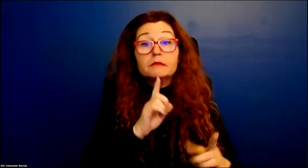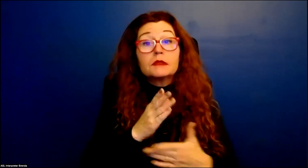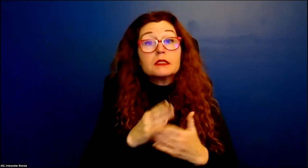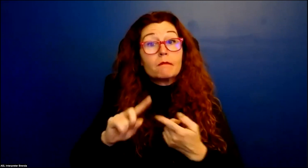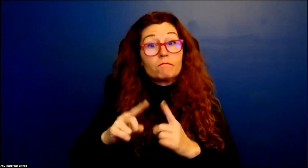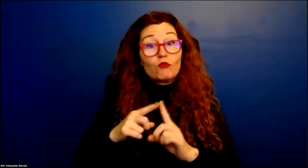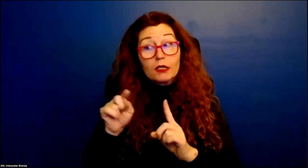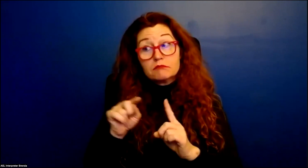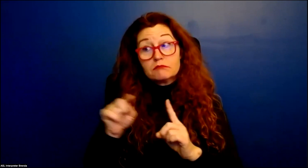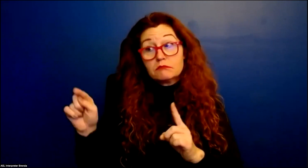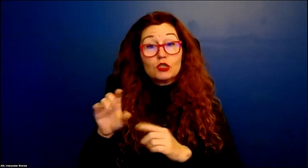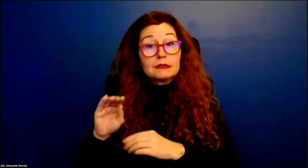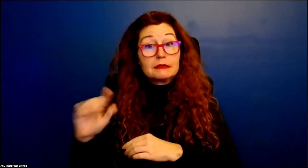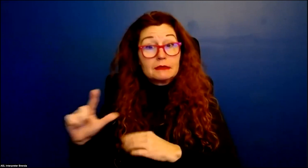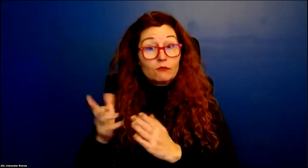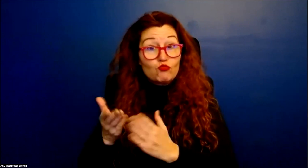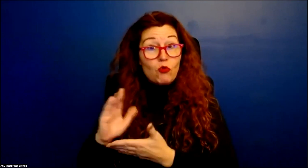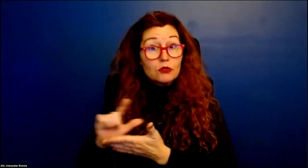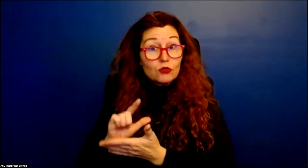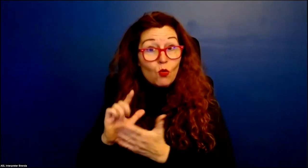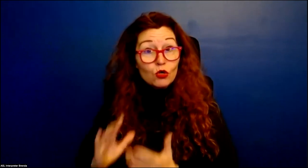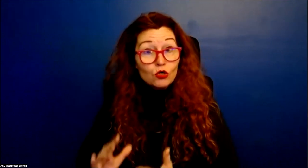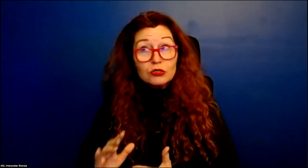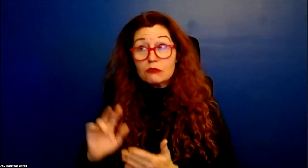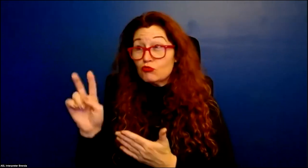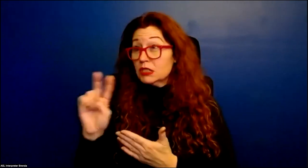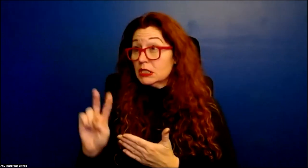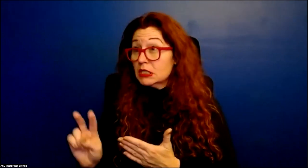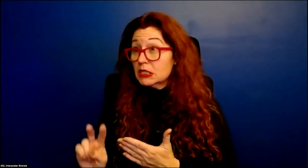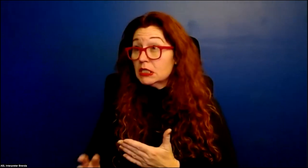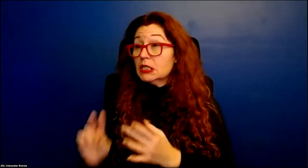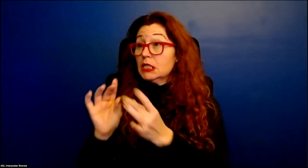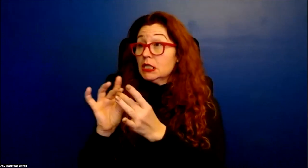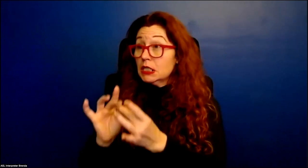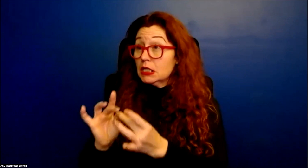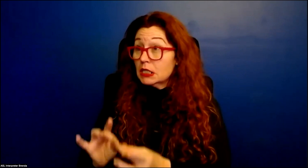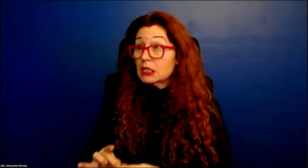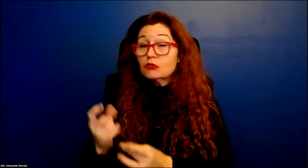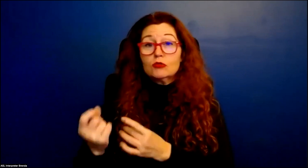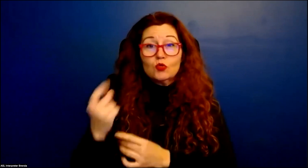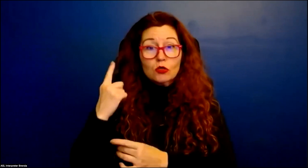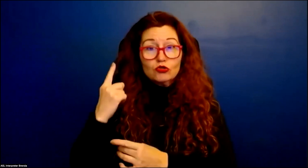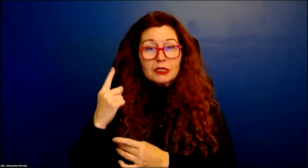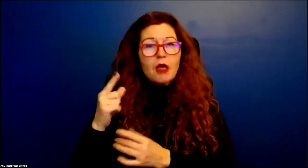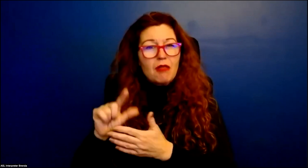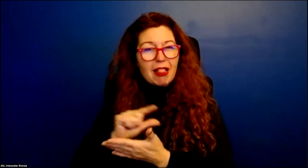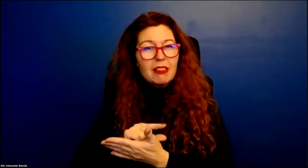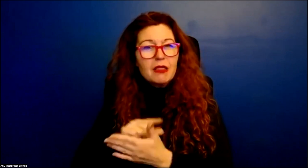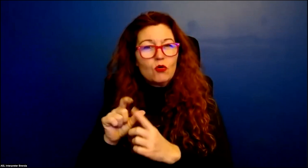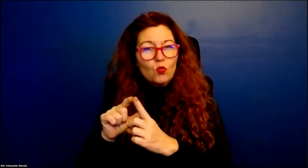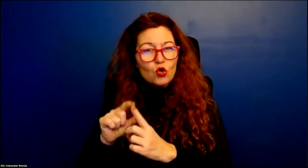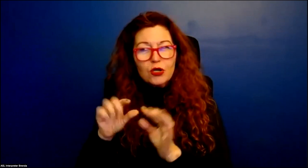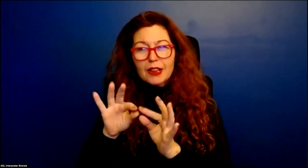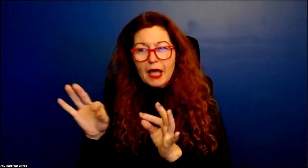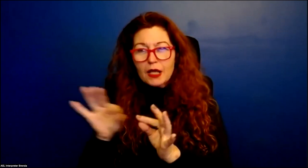their blogs, and honestly, I couldn't make heads or tails of the actual language that is being proposed. I